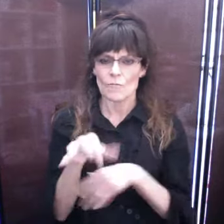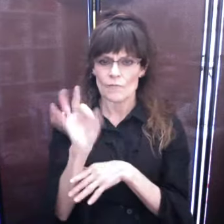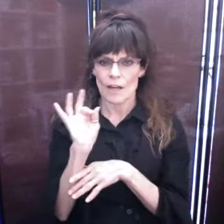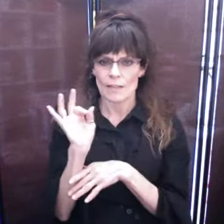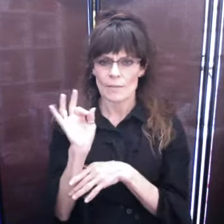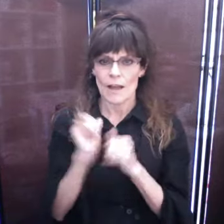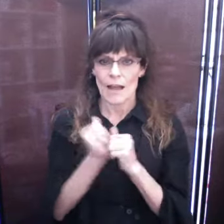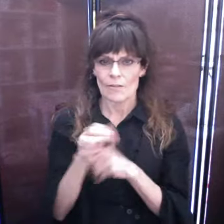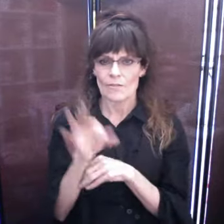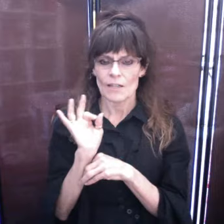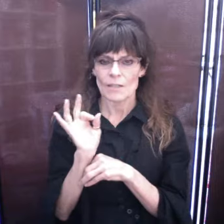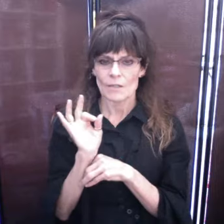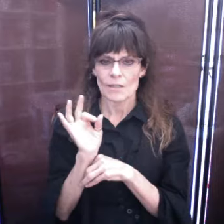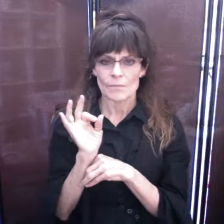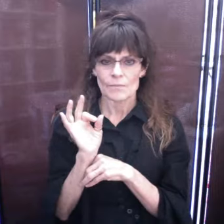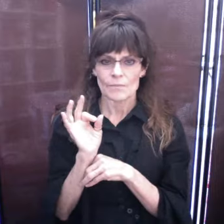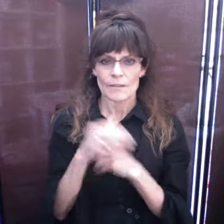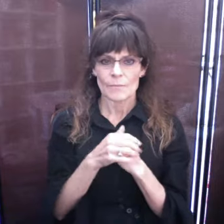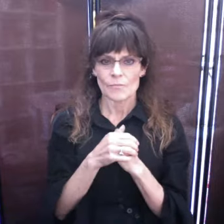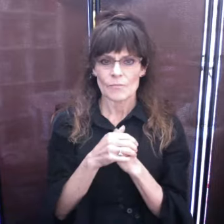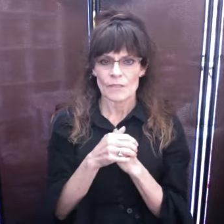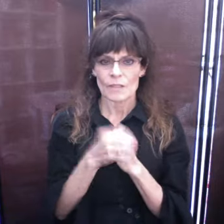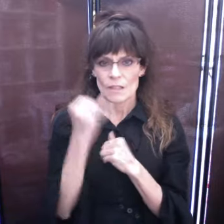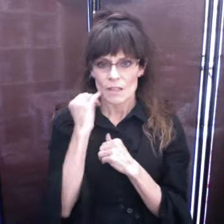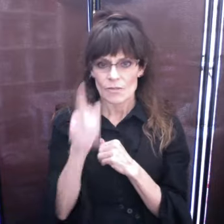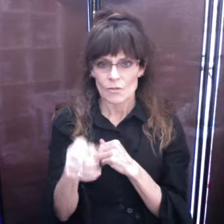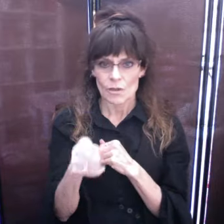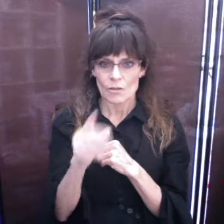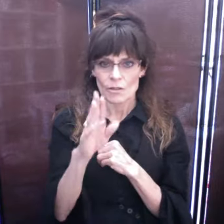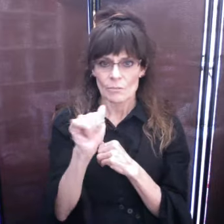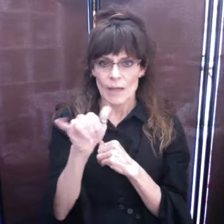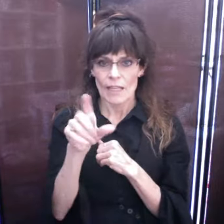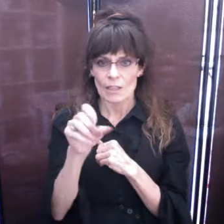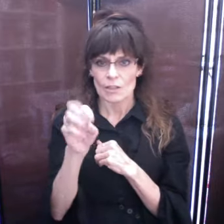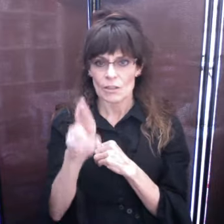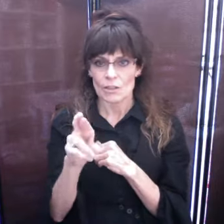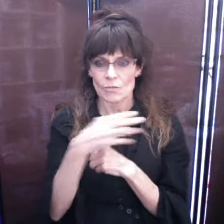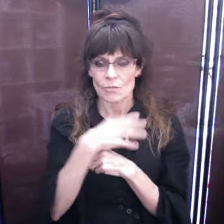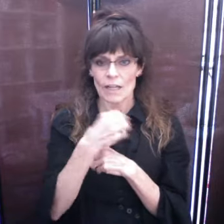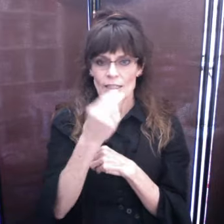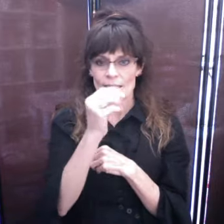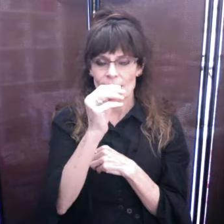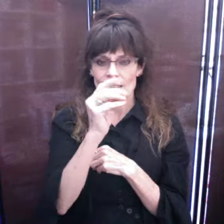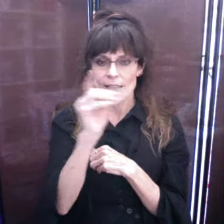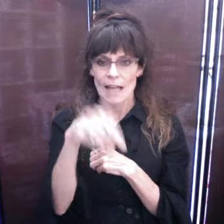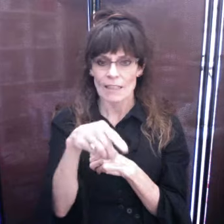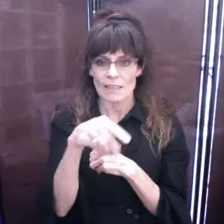find him? You know what? If you go to Baylor Scott and White, Dallas Hospital in Deep Ellum, go buy a